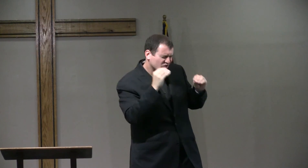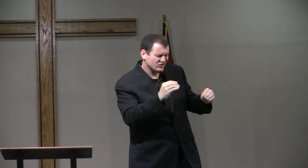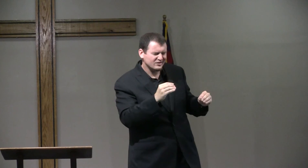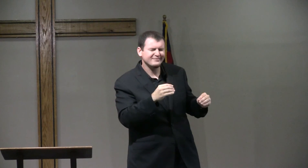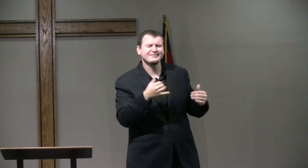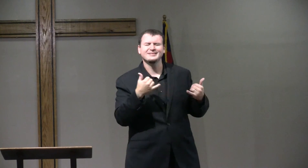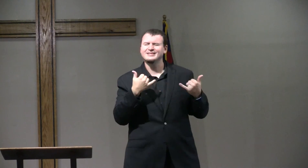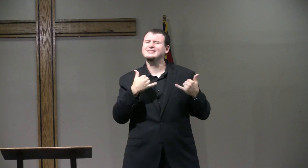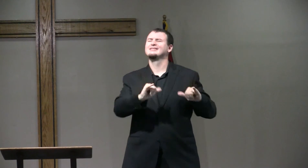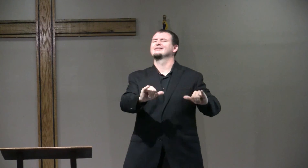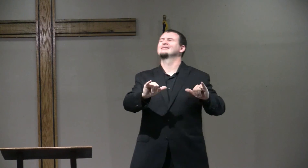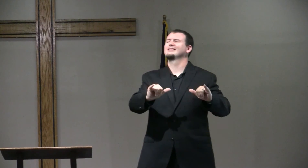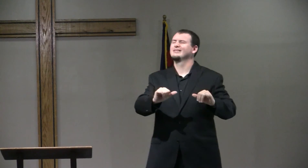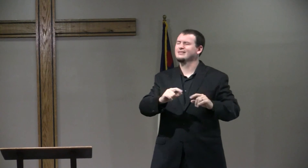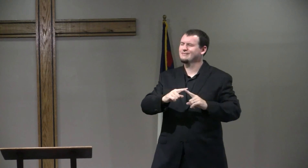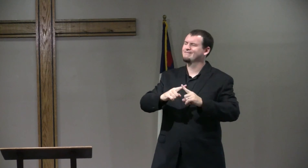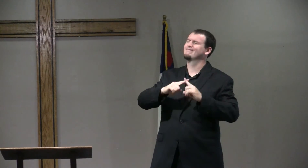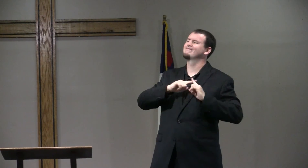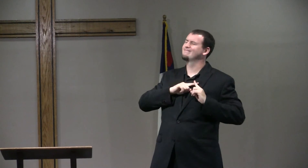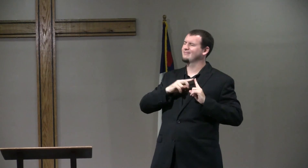I love how